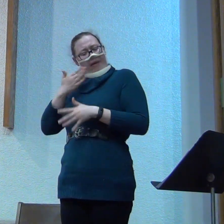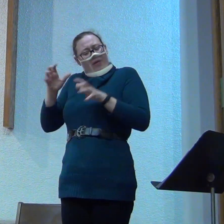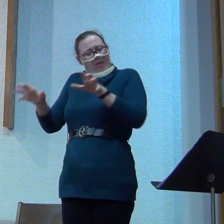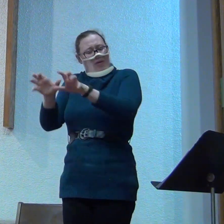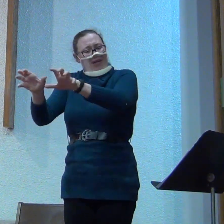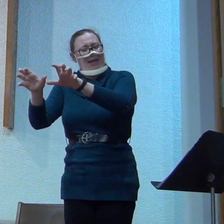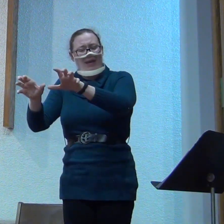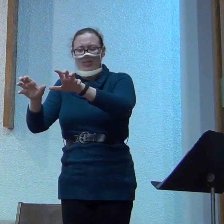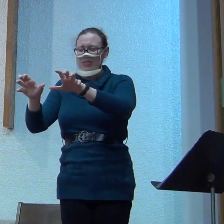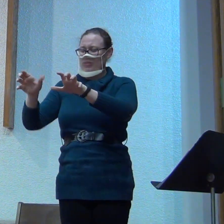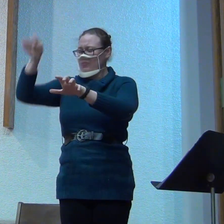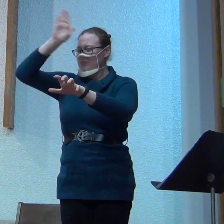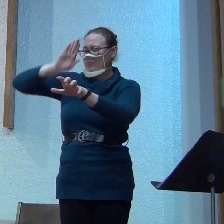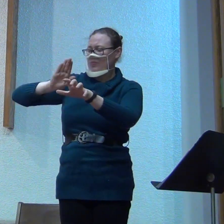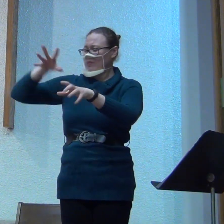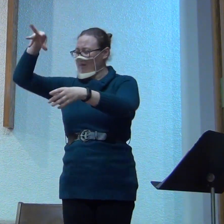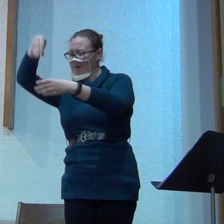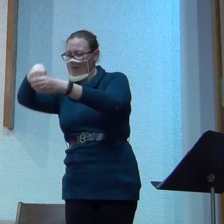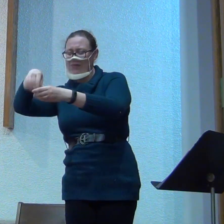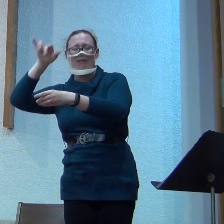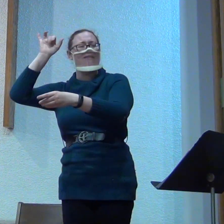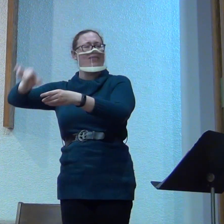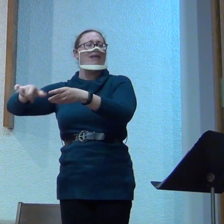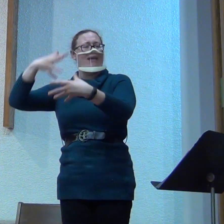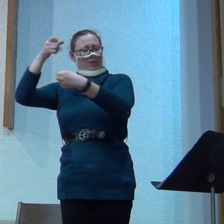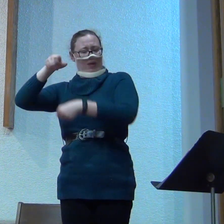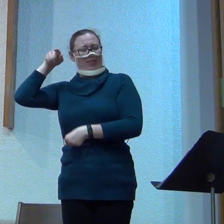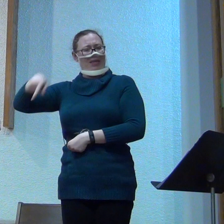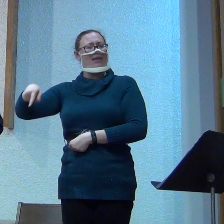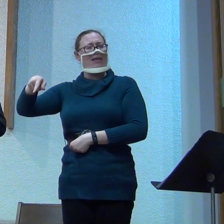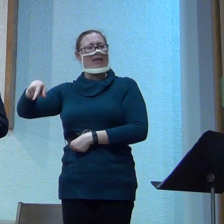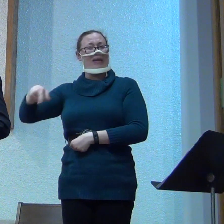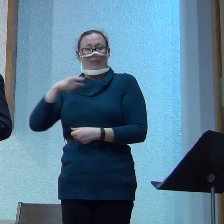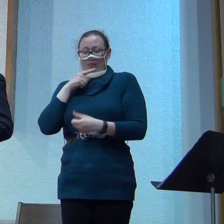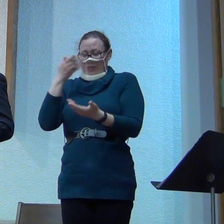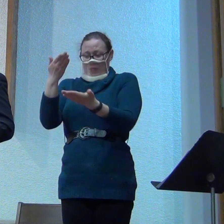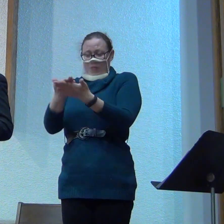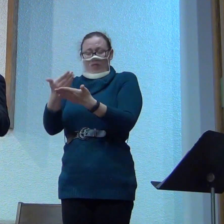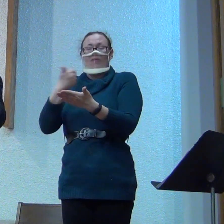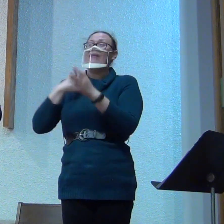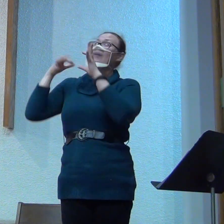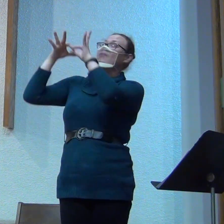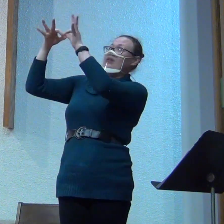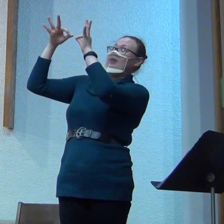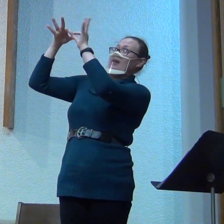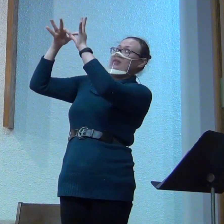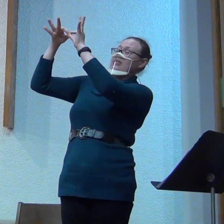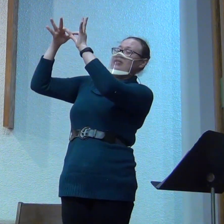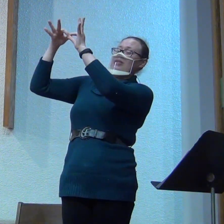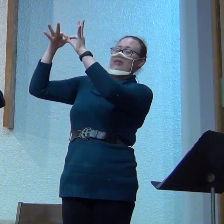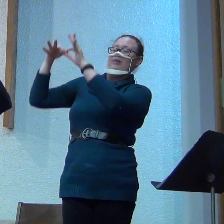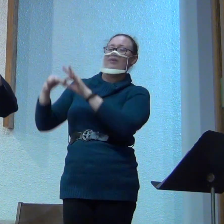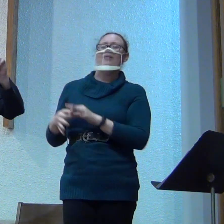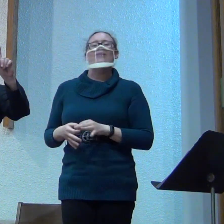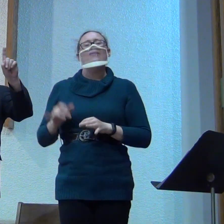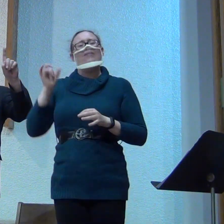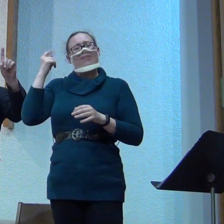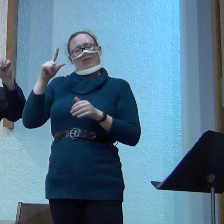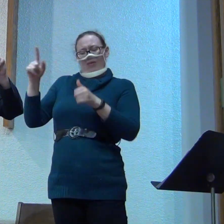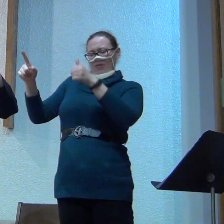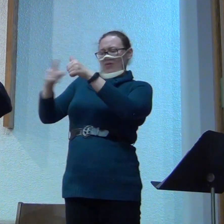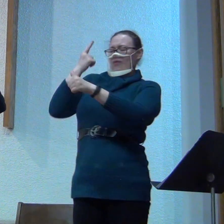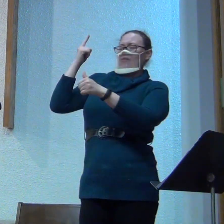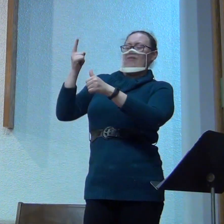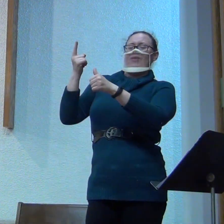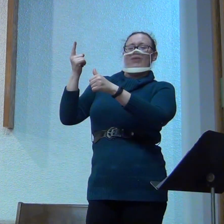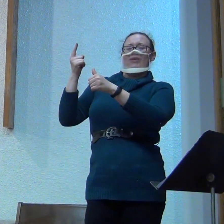miracles. But they speak for themselves. So it's the first miracle. And you know, the first, that's